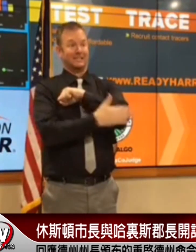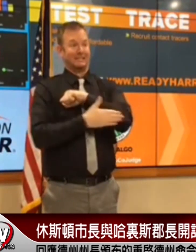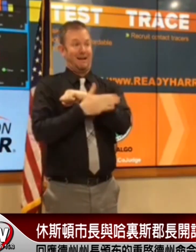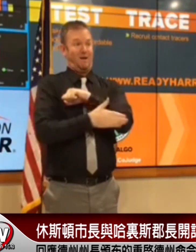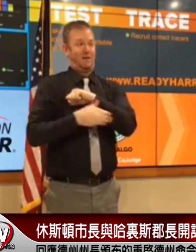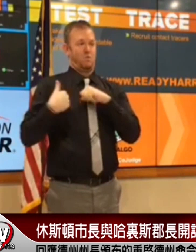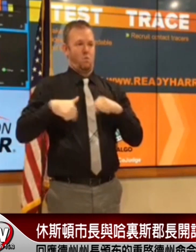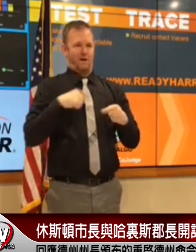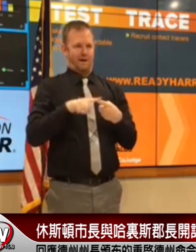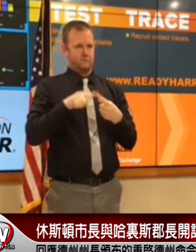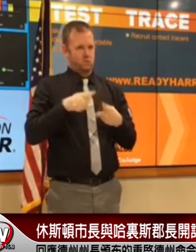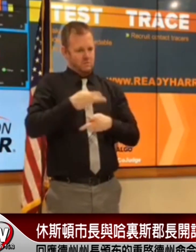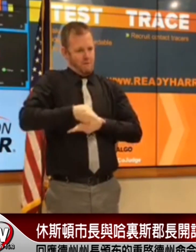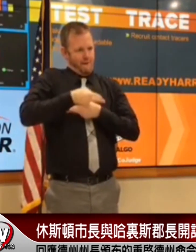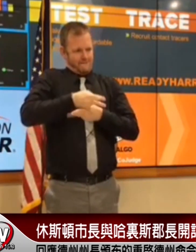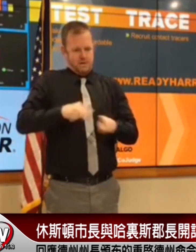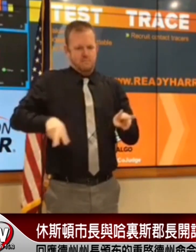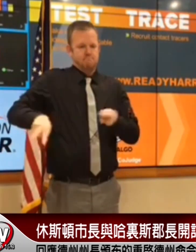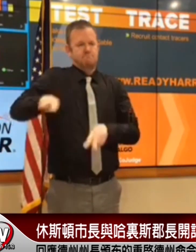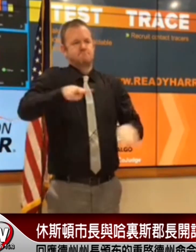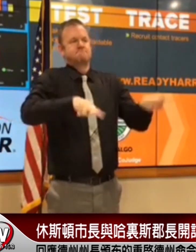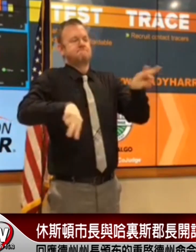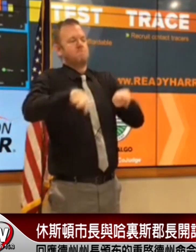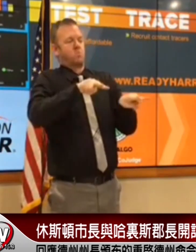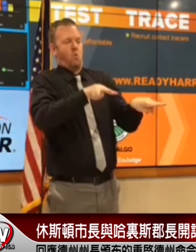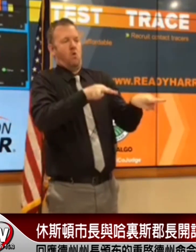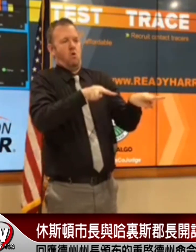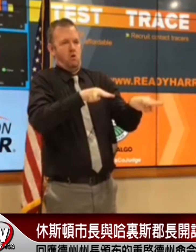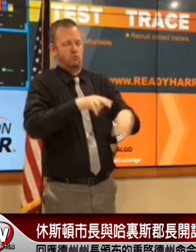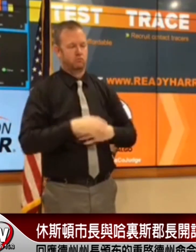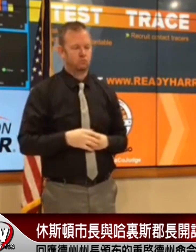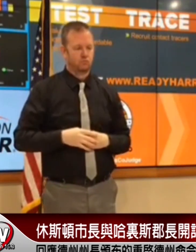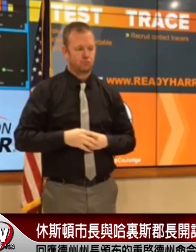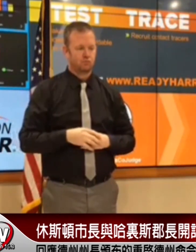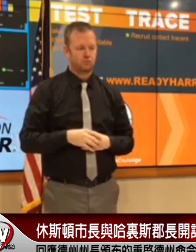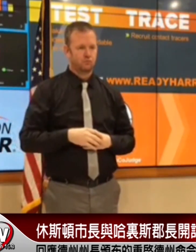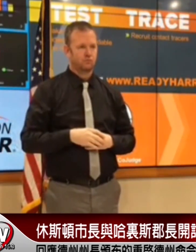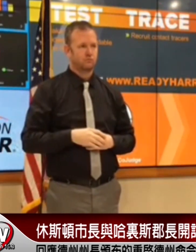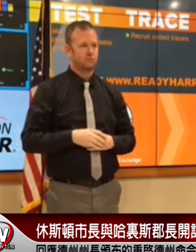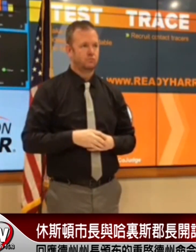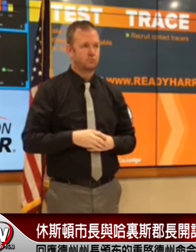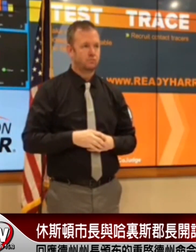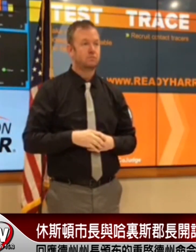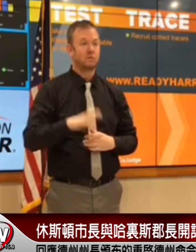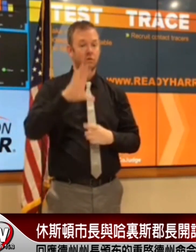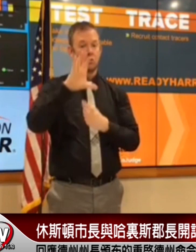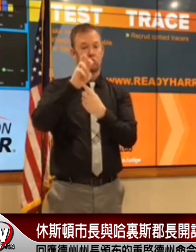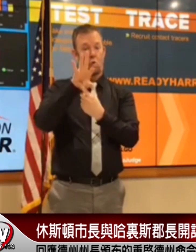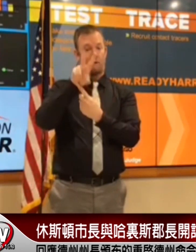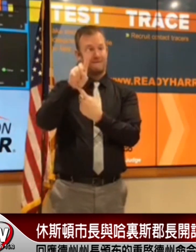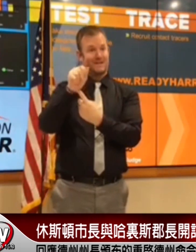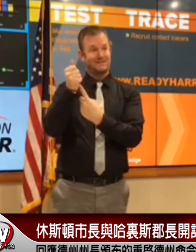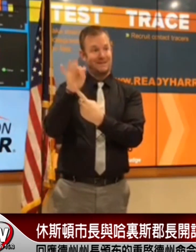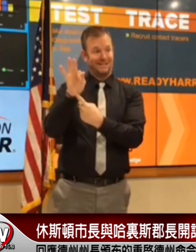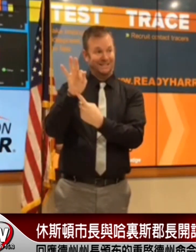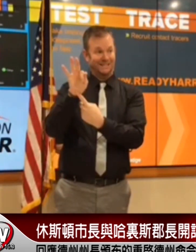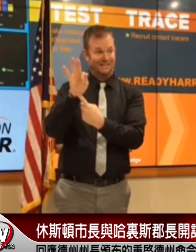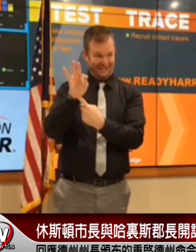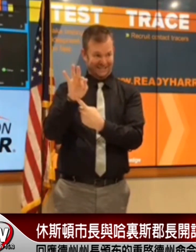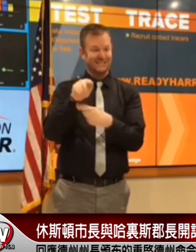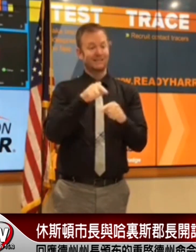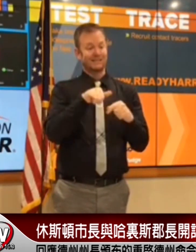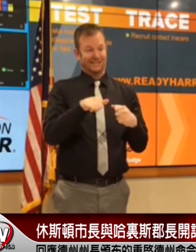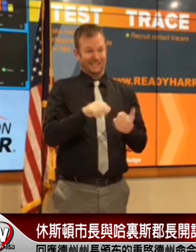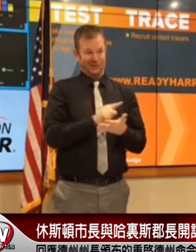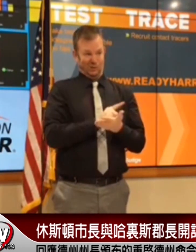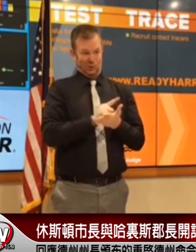ball. Frankly, I think that containing this virus will be a tall order given the May 1st timeline. But